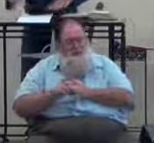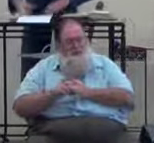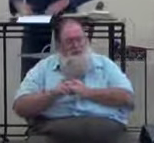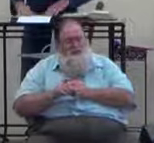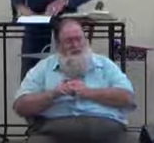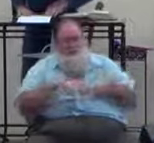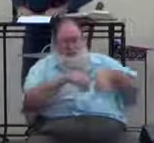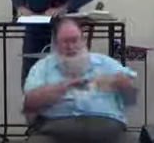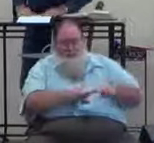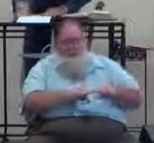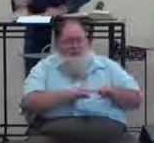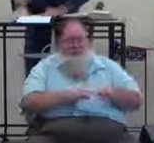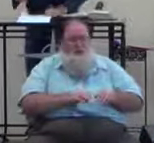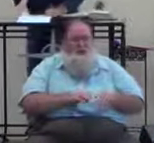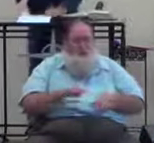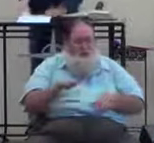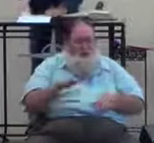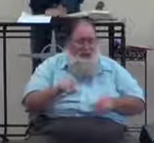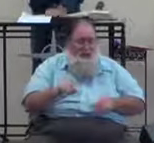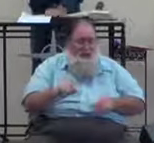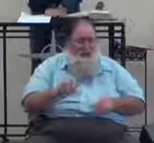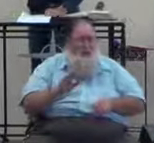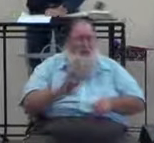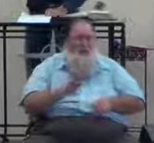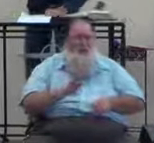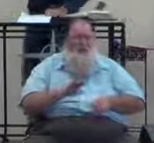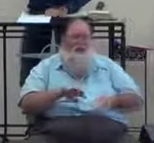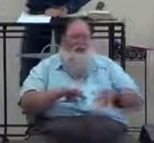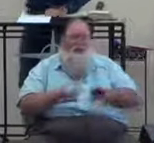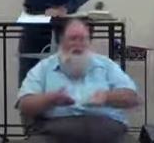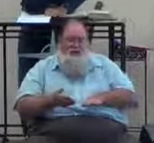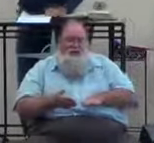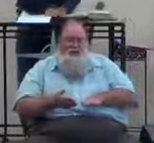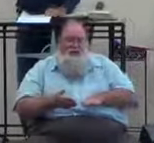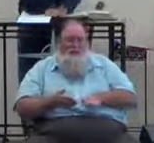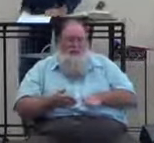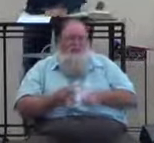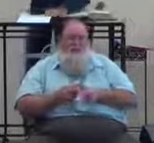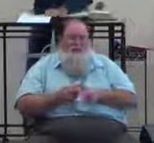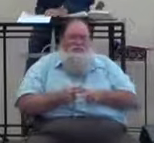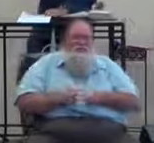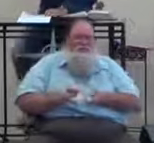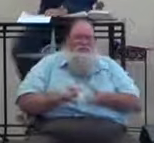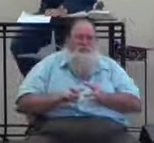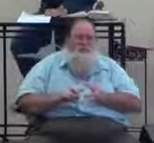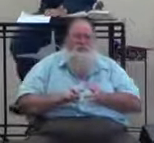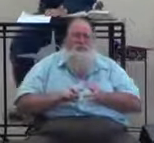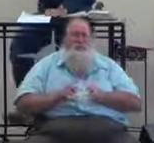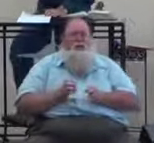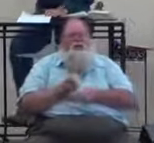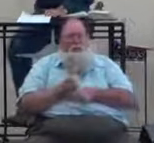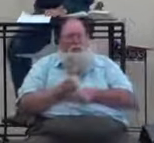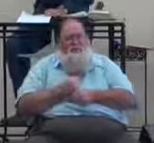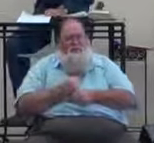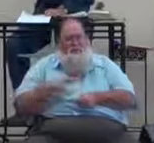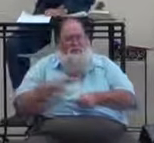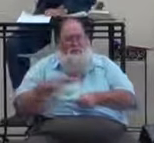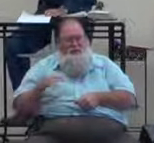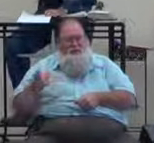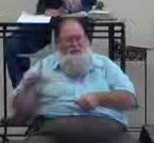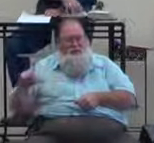friend. And Stephen's death will soon cause Philip to start an evangelistic tour. That's where our start